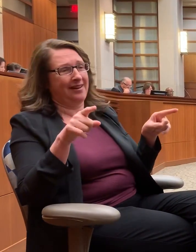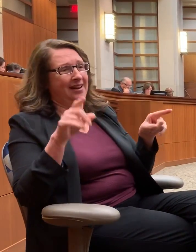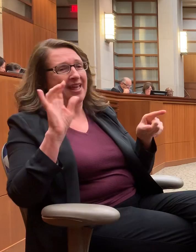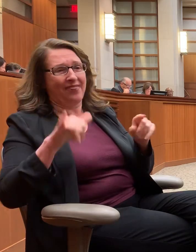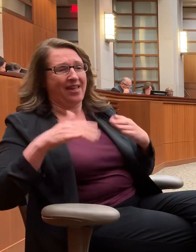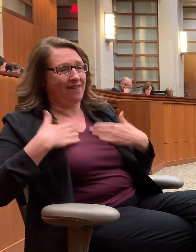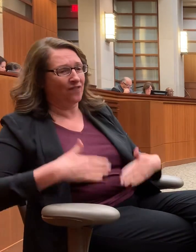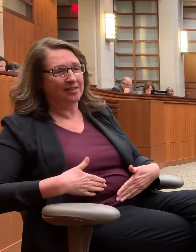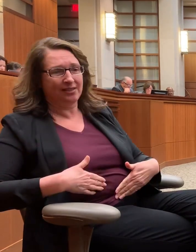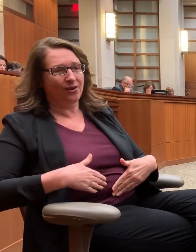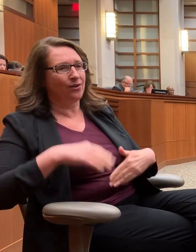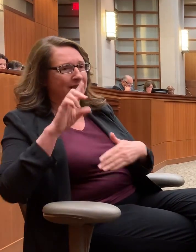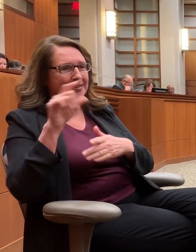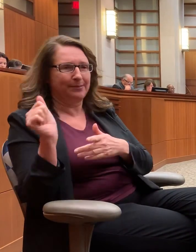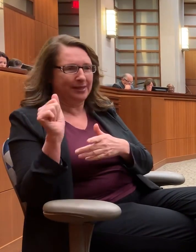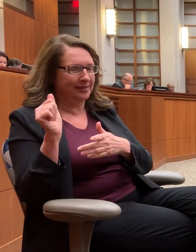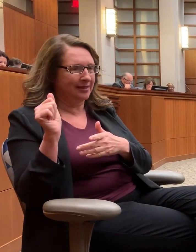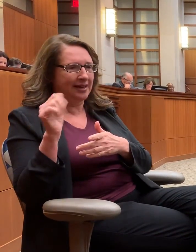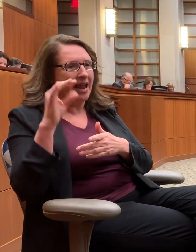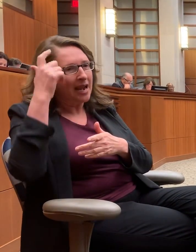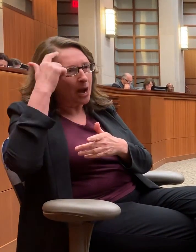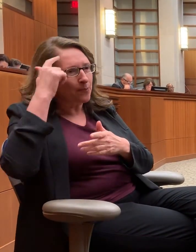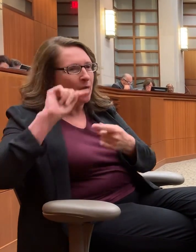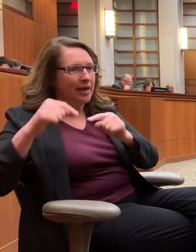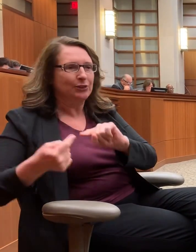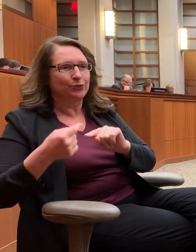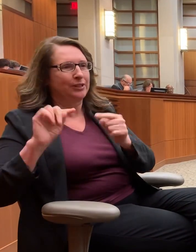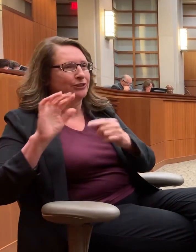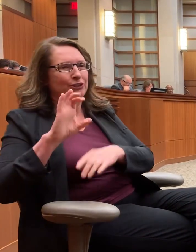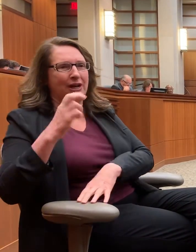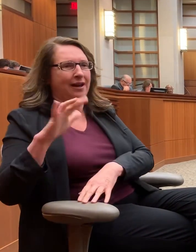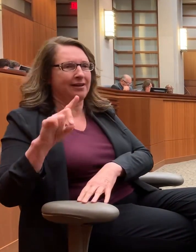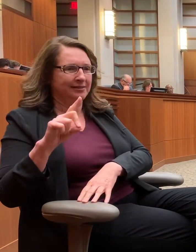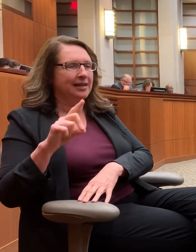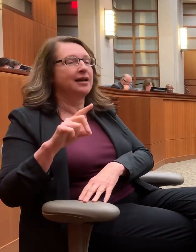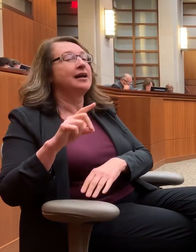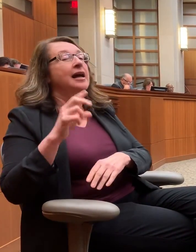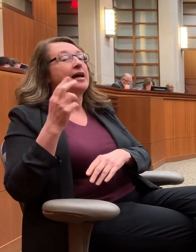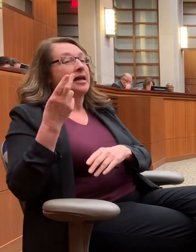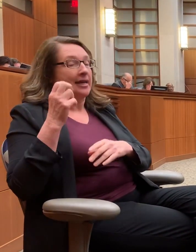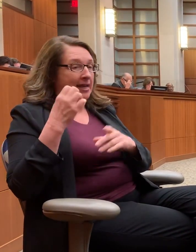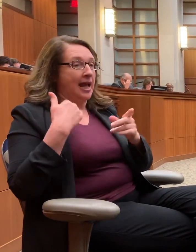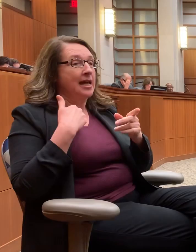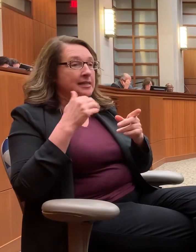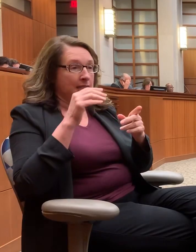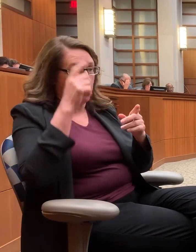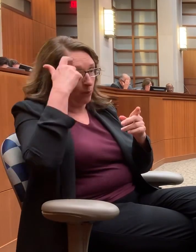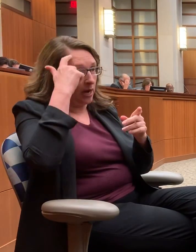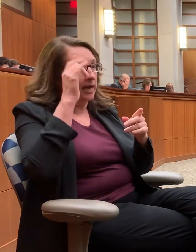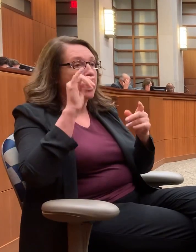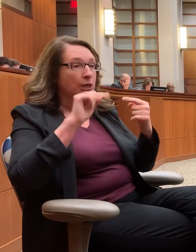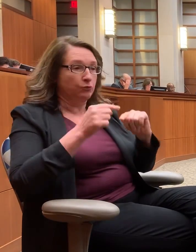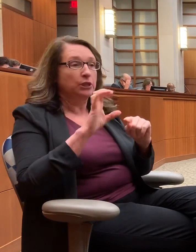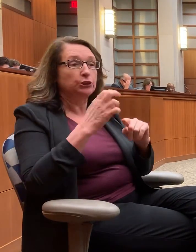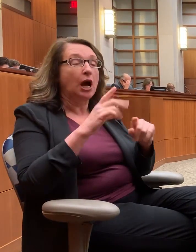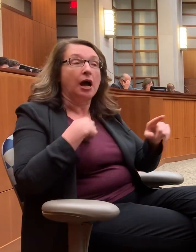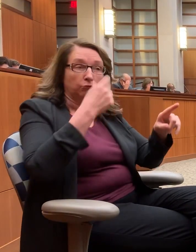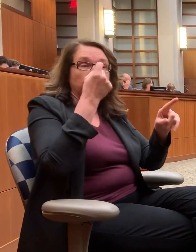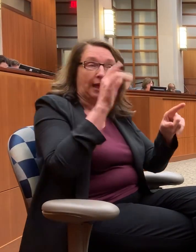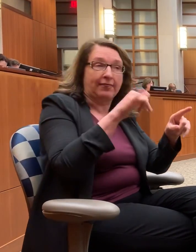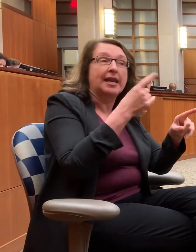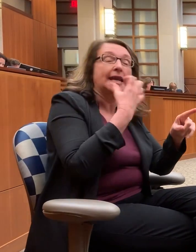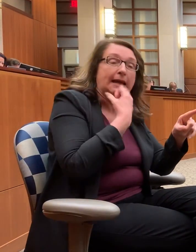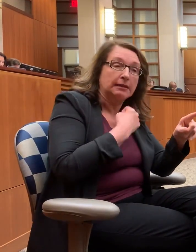a physical disability brain injury child. He has a brain injury child, and I appreciate that he